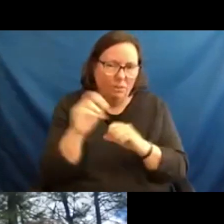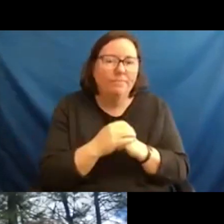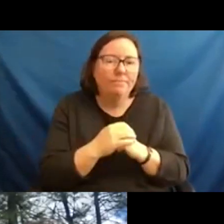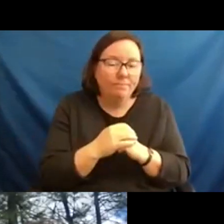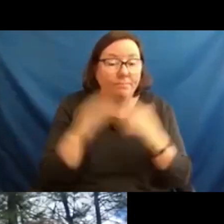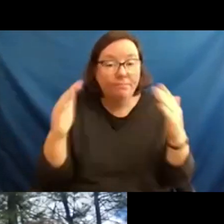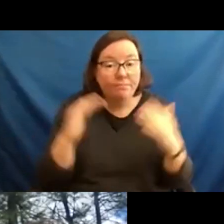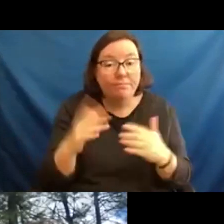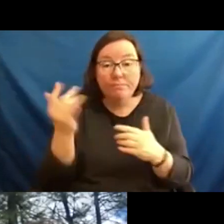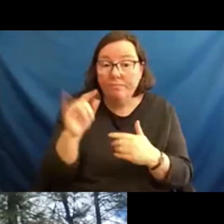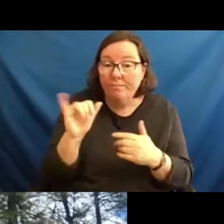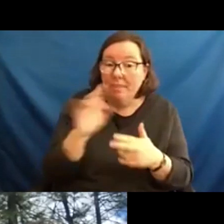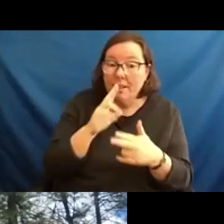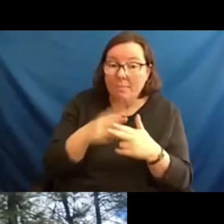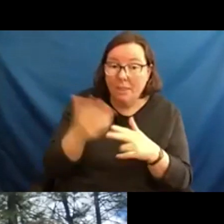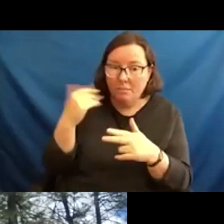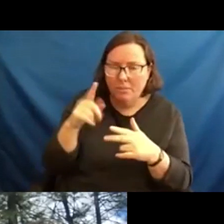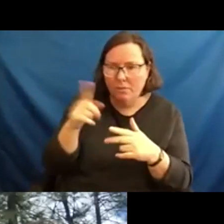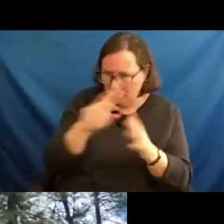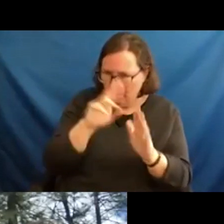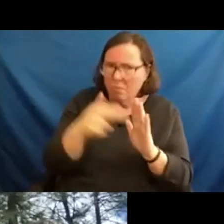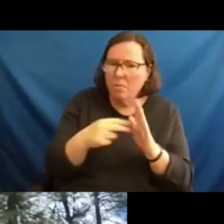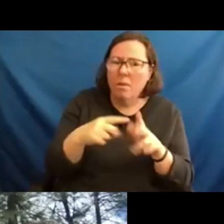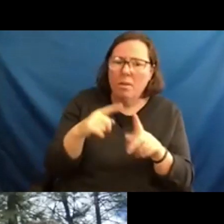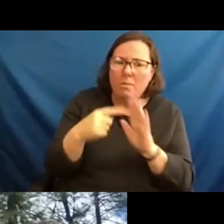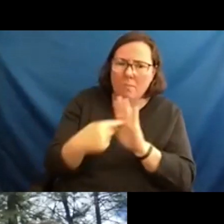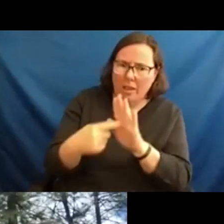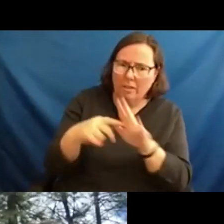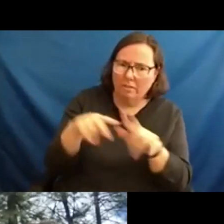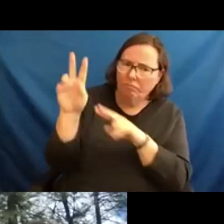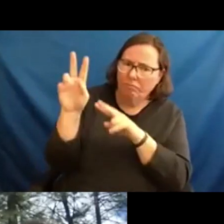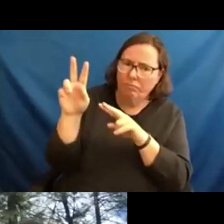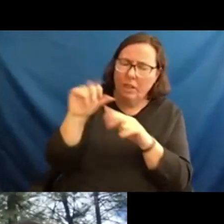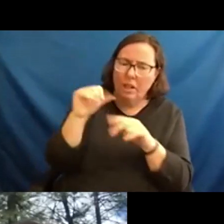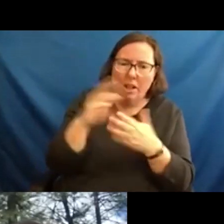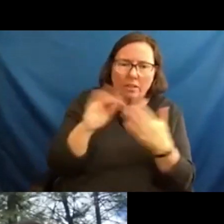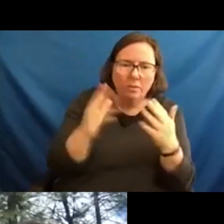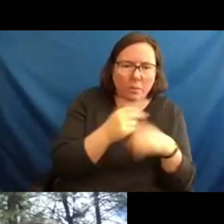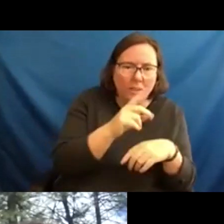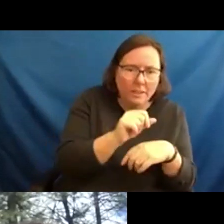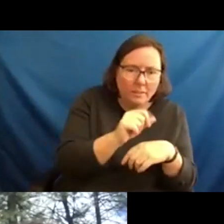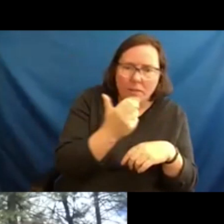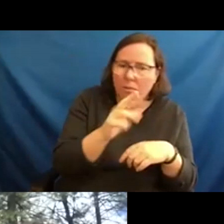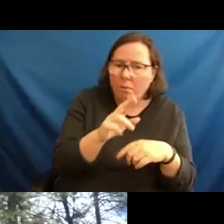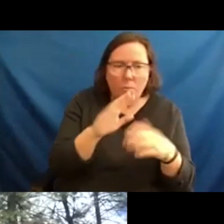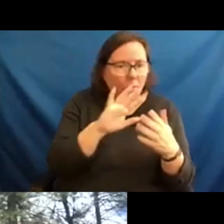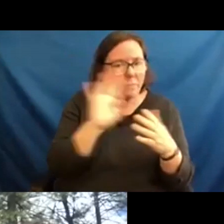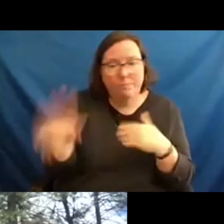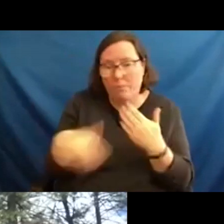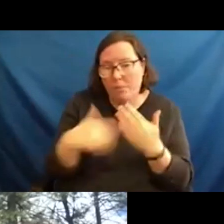I mentioned earlier, serve as role models to other students with disabilities and to this community.